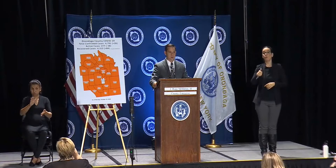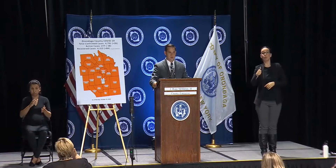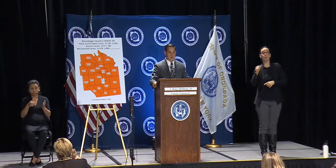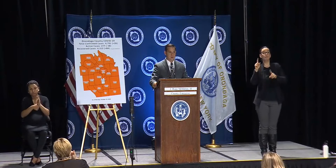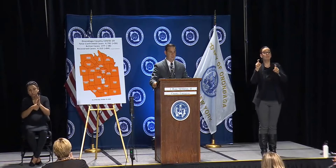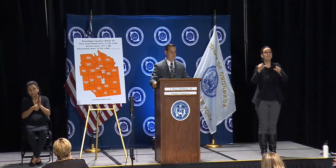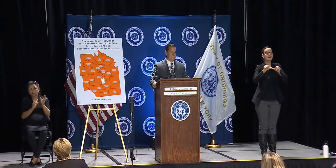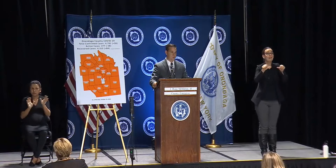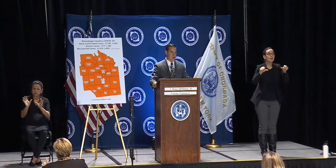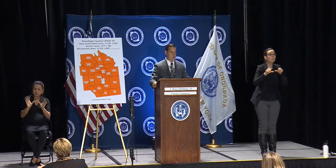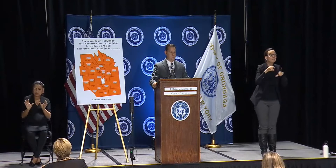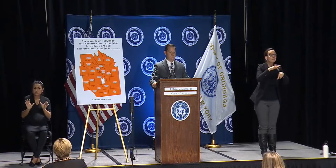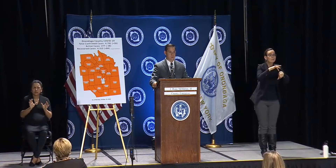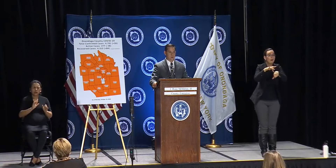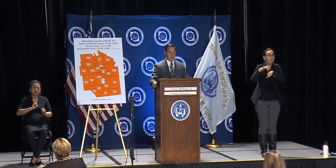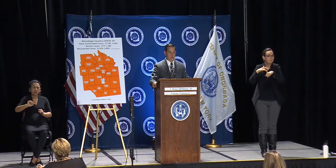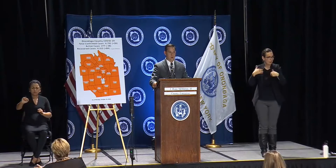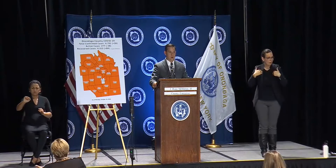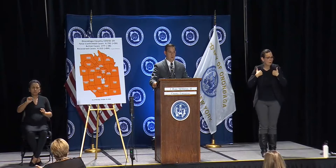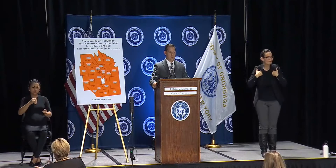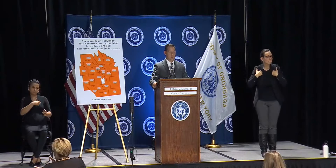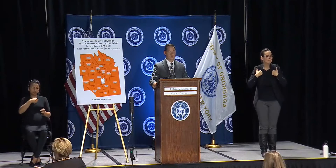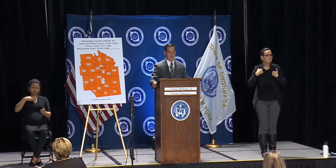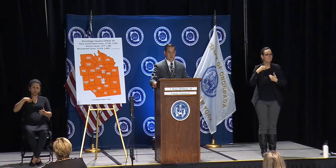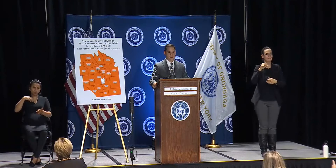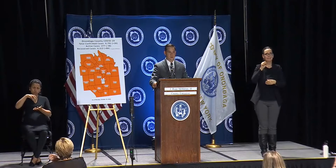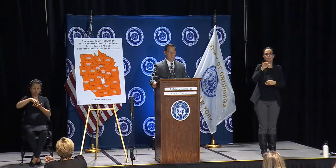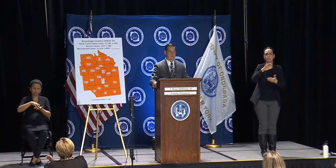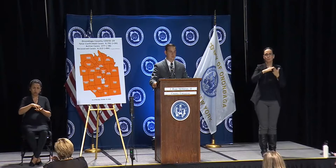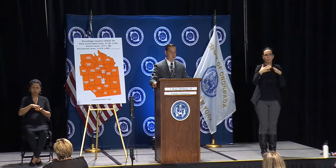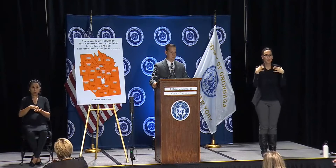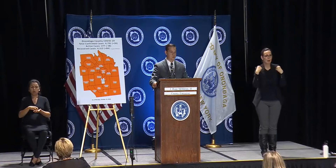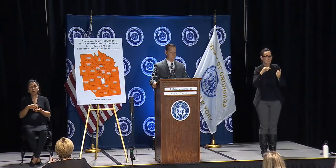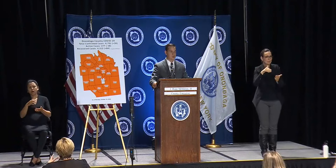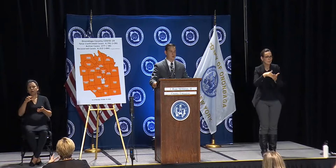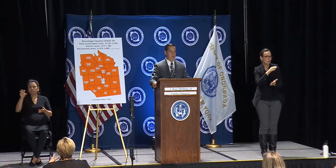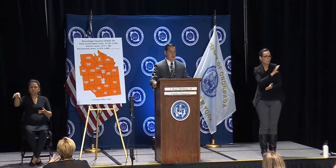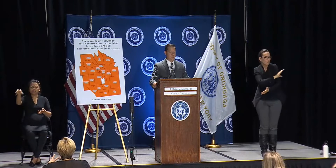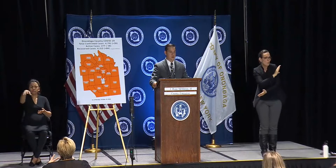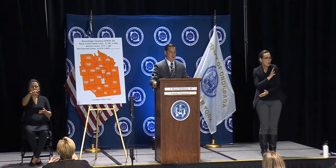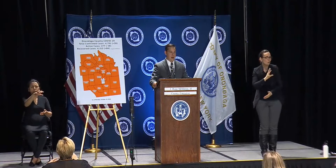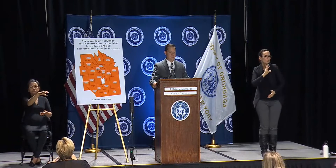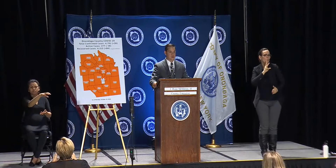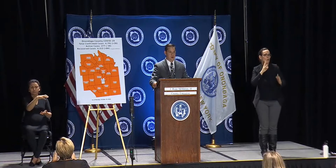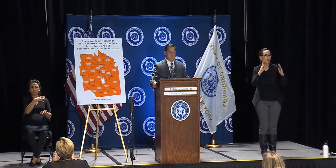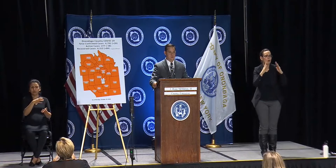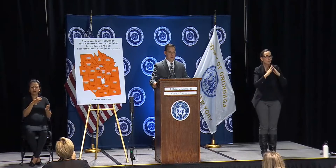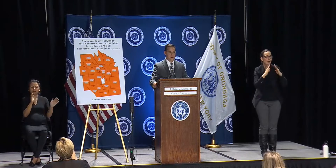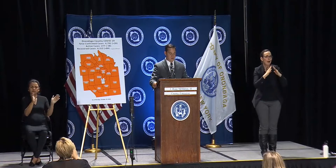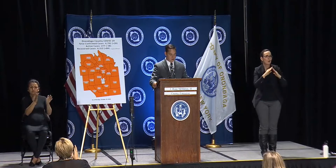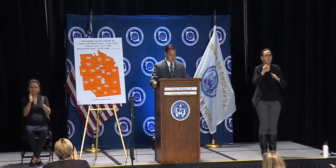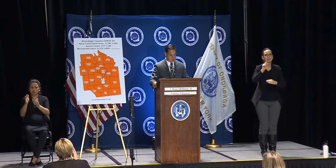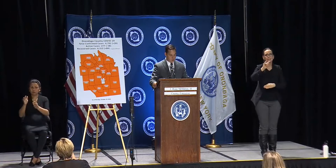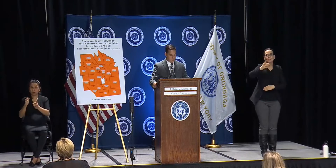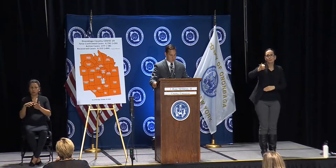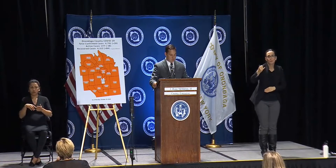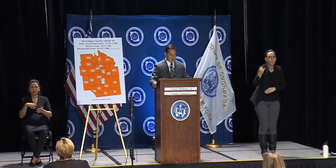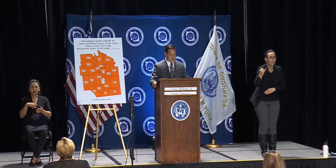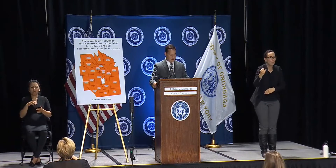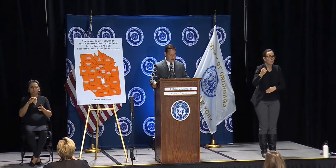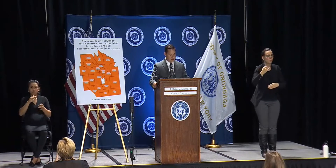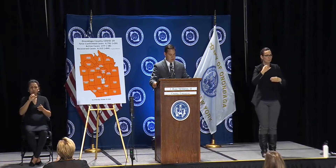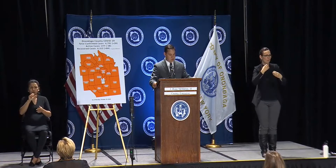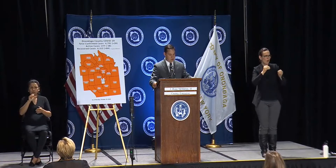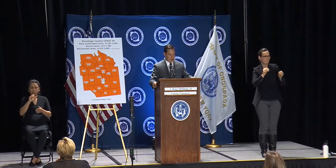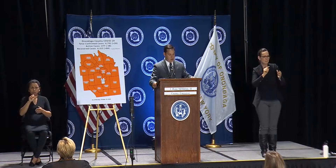Syracuse Community Health Center, Crouse, Water Street at Upstate, St. Joe's. Your doctor's office may have testing. There's